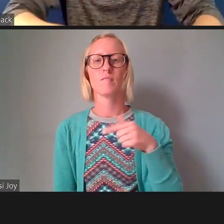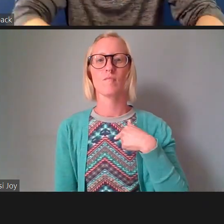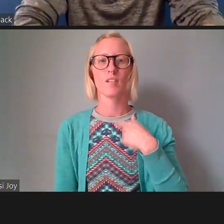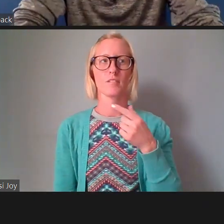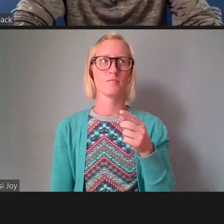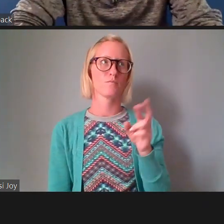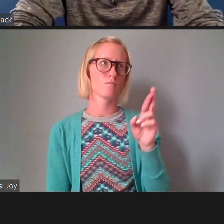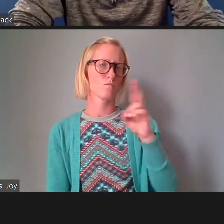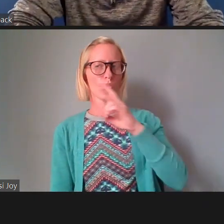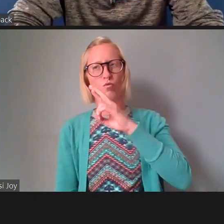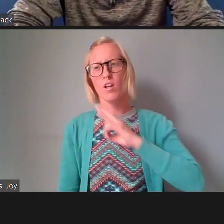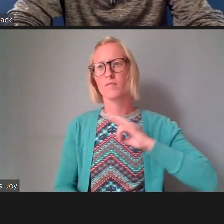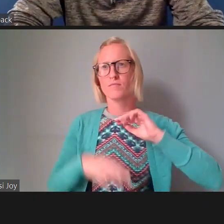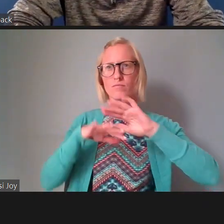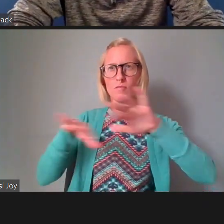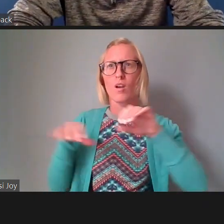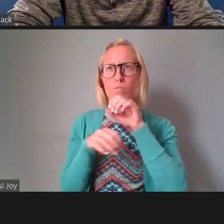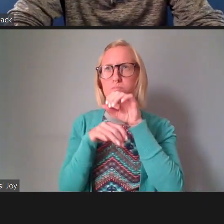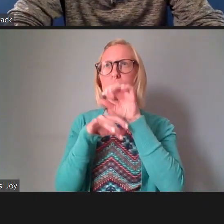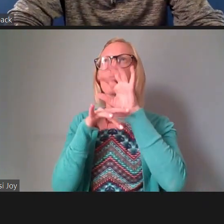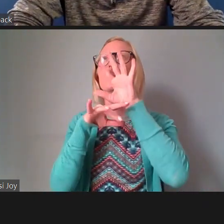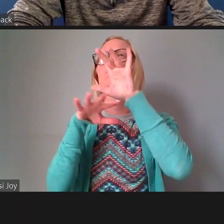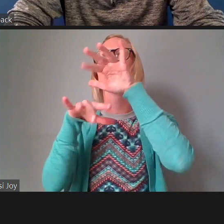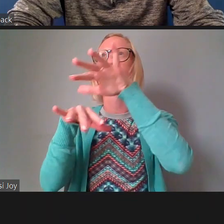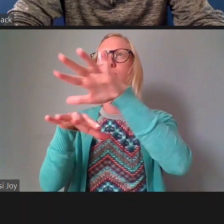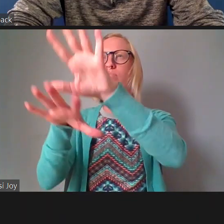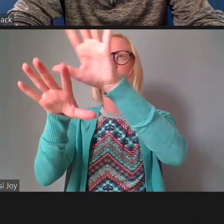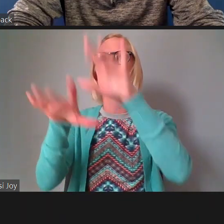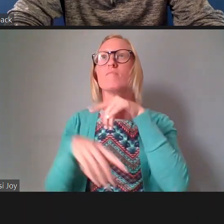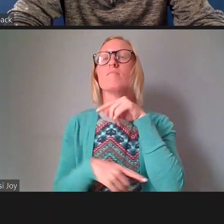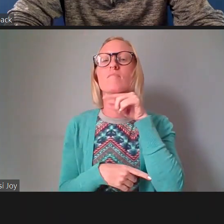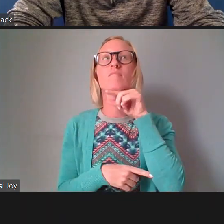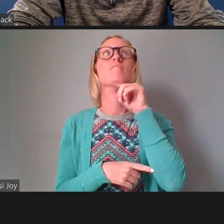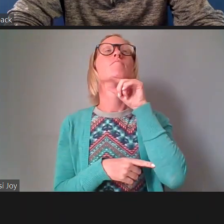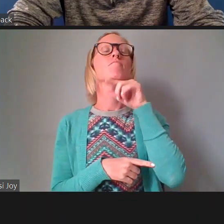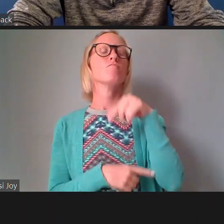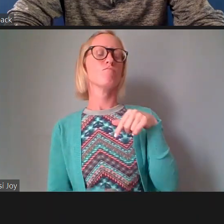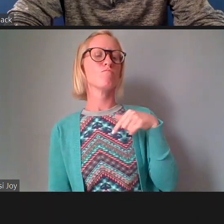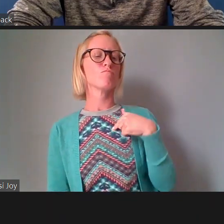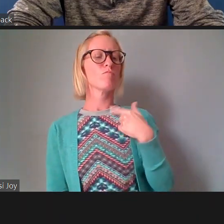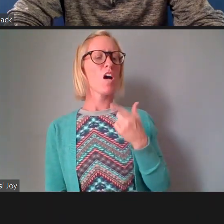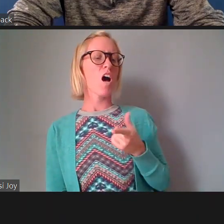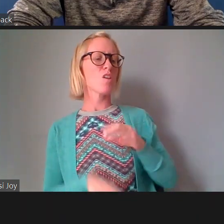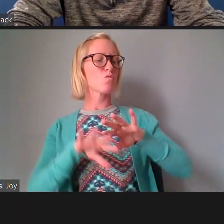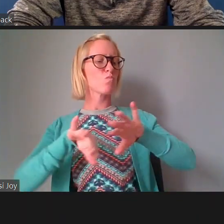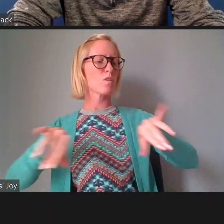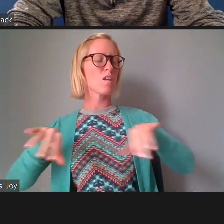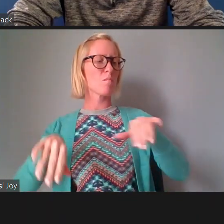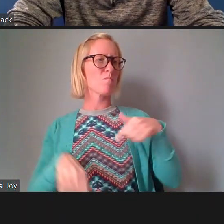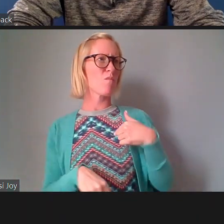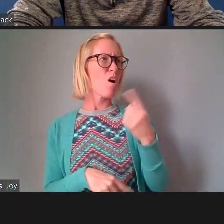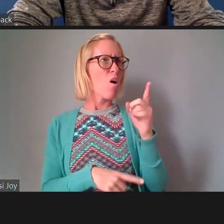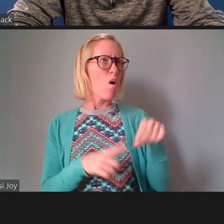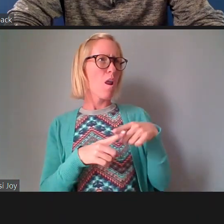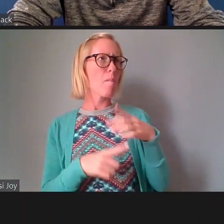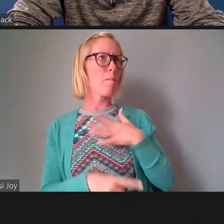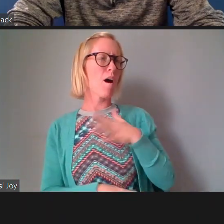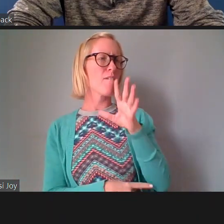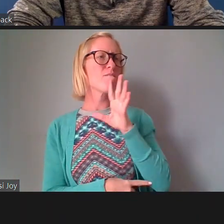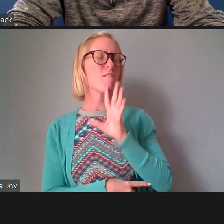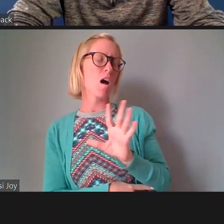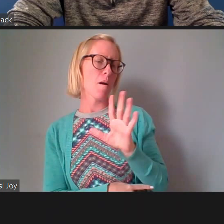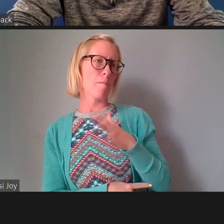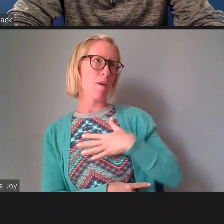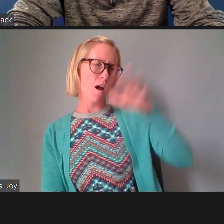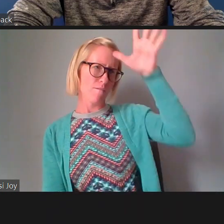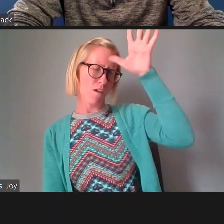and blew a jet of water into the air. Then he lifted his chin and spoke. I could swim when I was 5. Daddy taught me. He's a